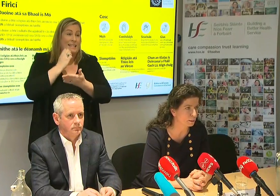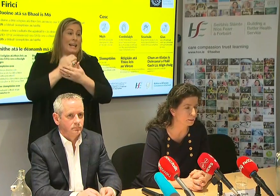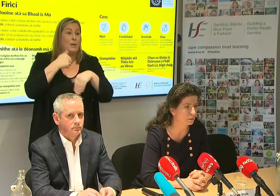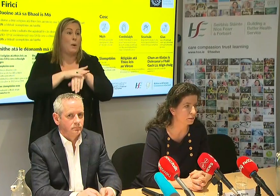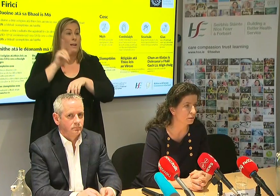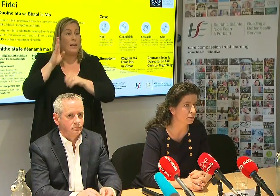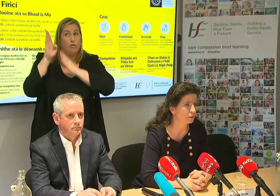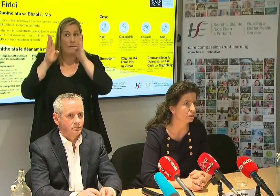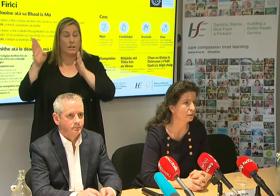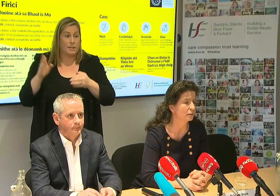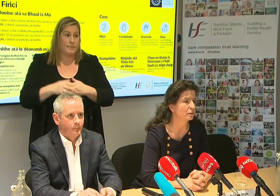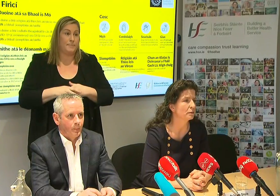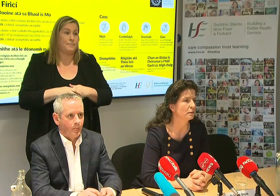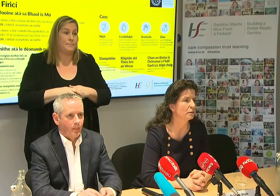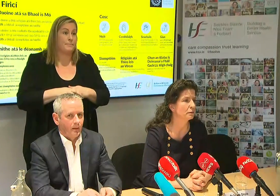exposure.